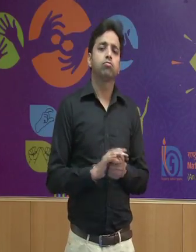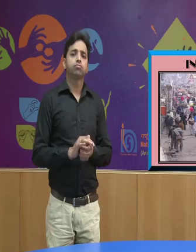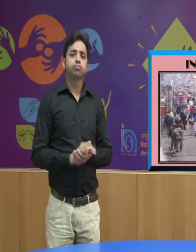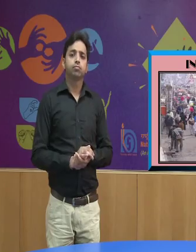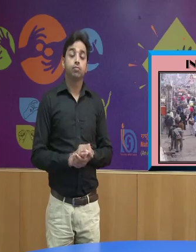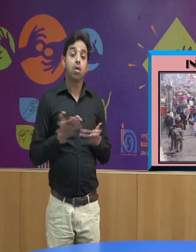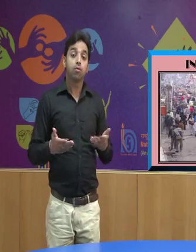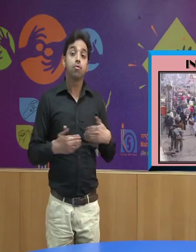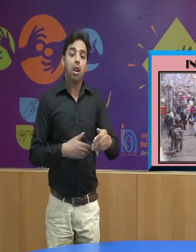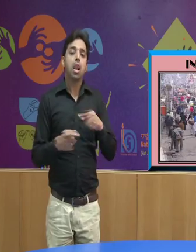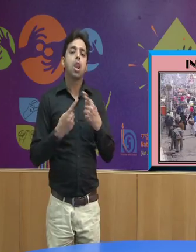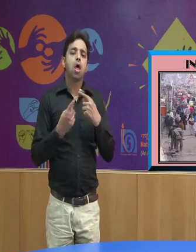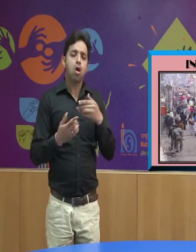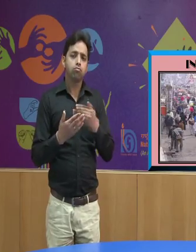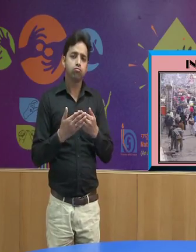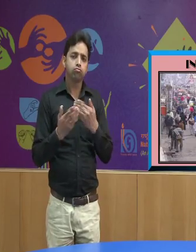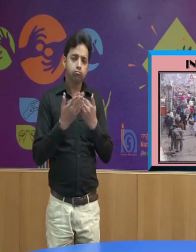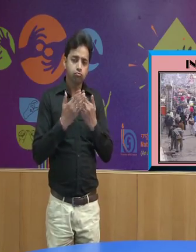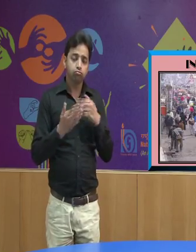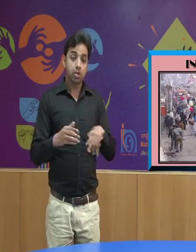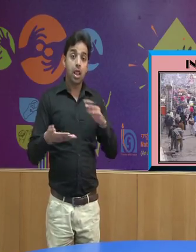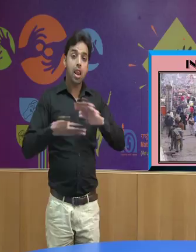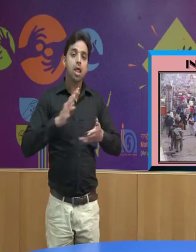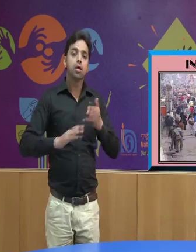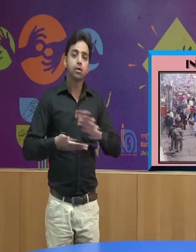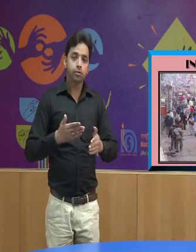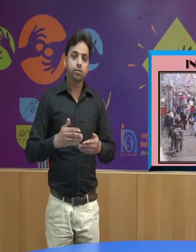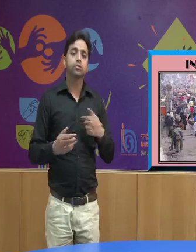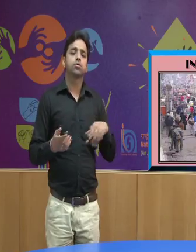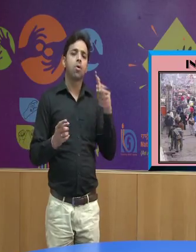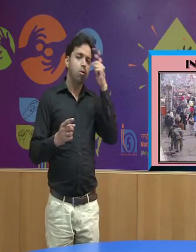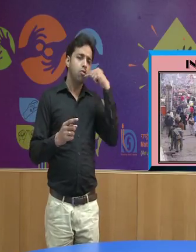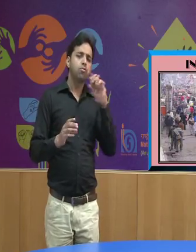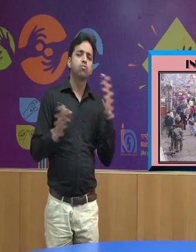We will now discuss the challenges faced by the Indian society.